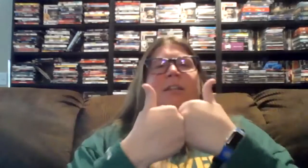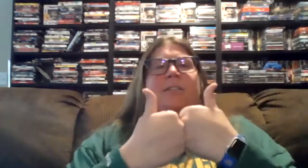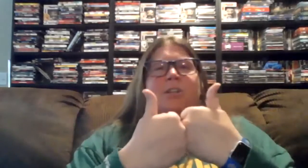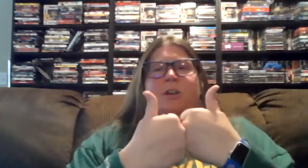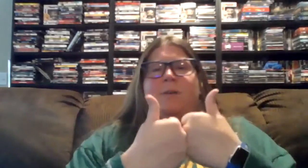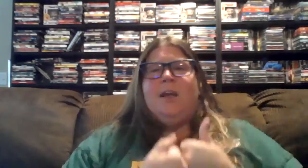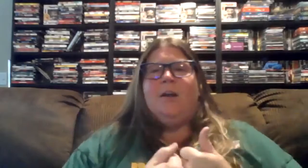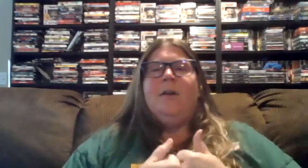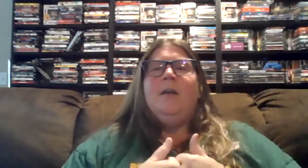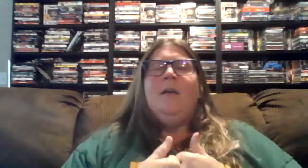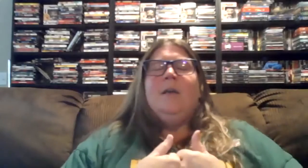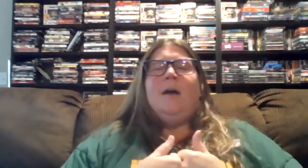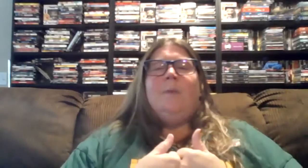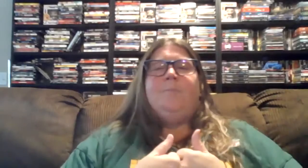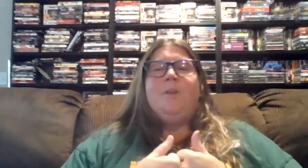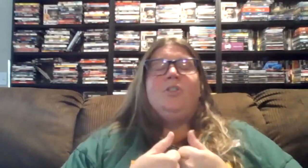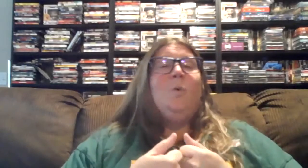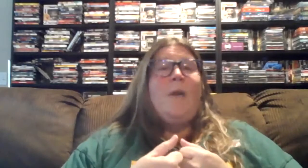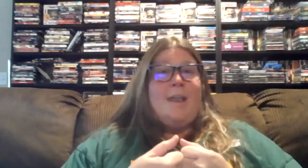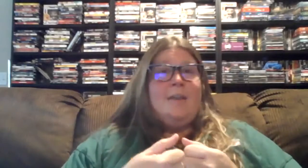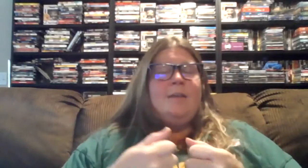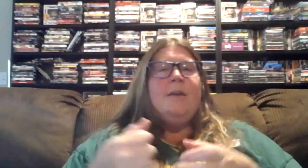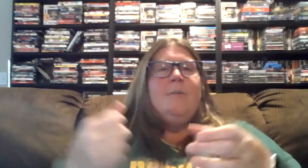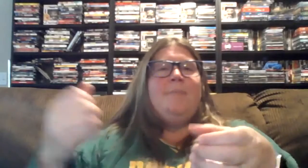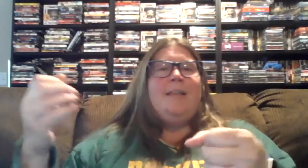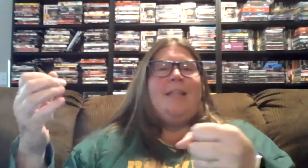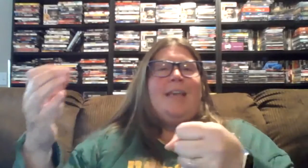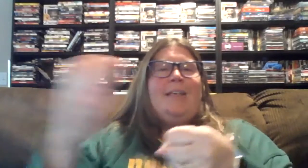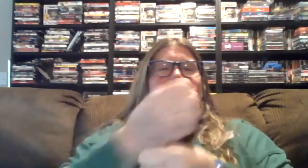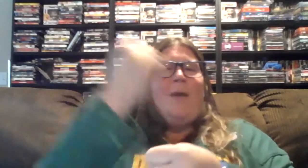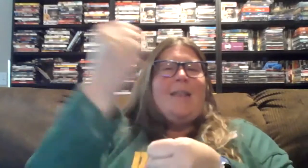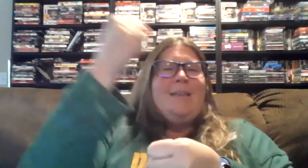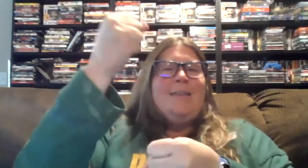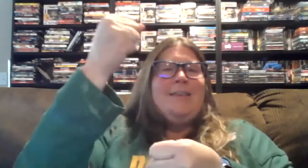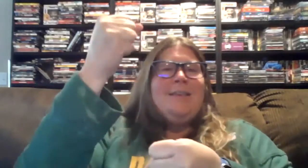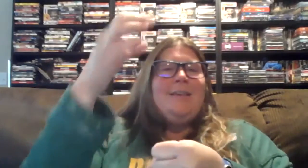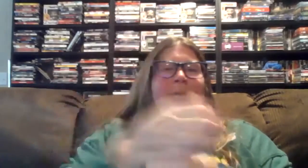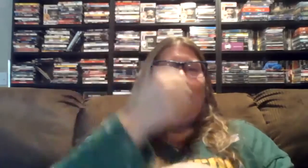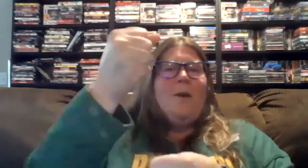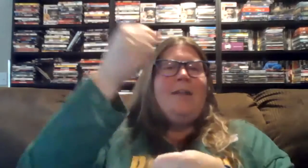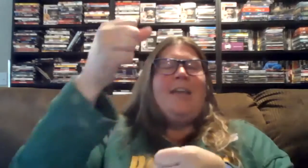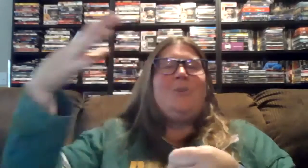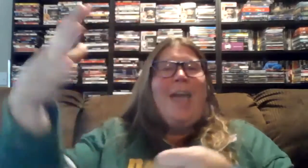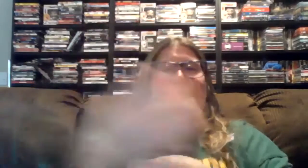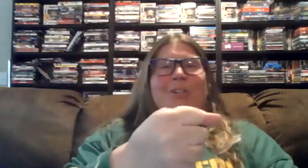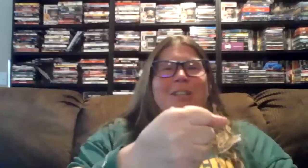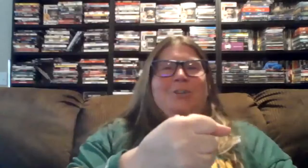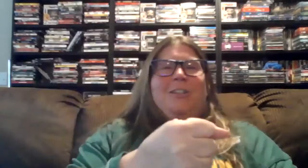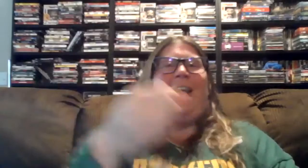It's a tournament there. To win, is win, like you captured